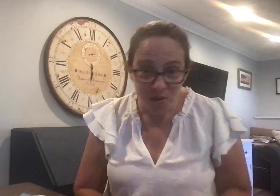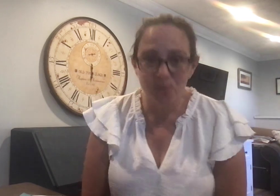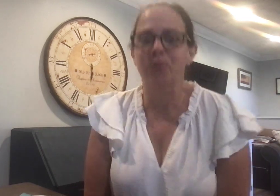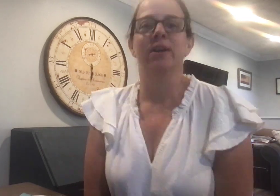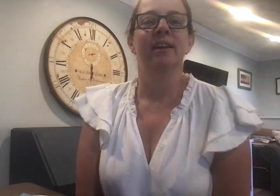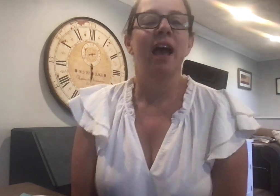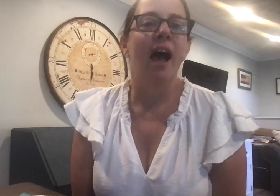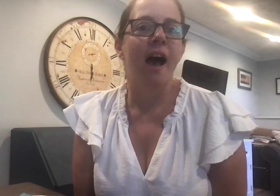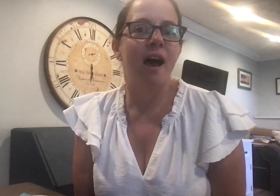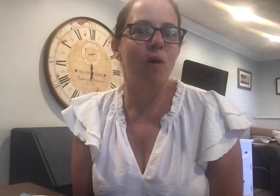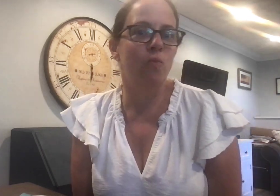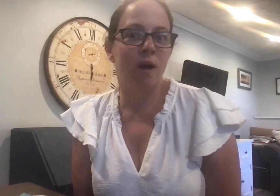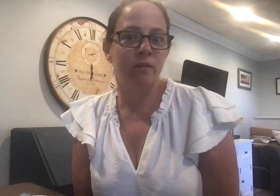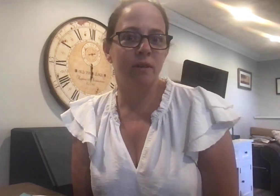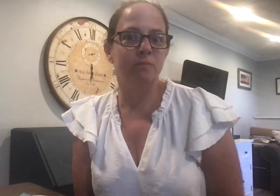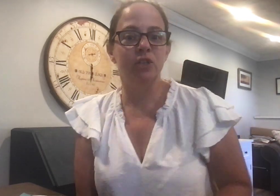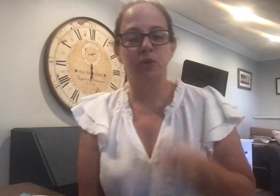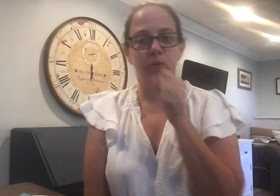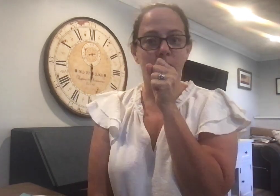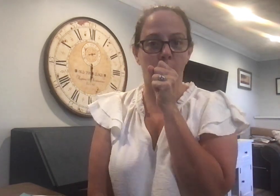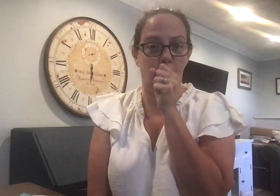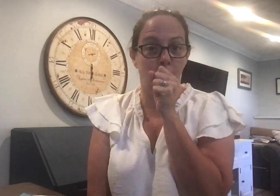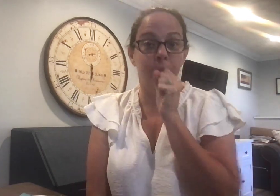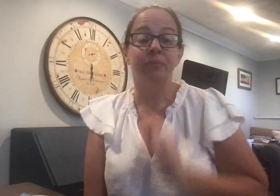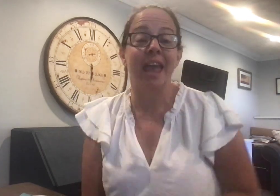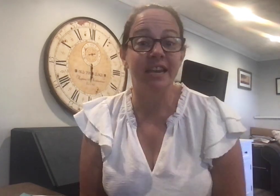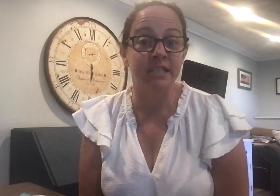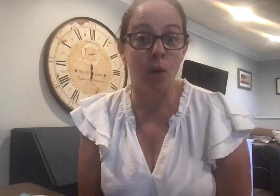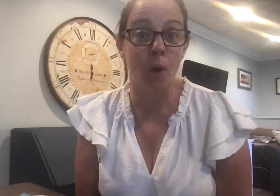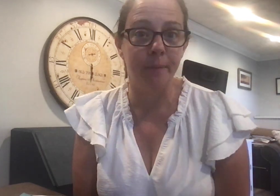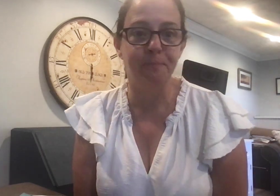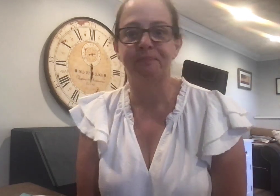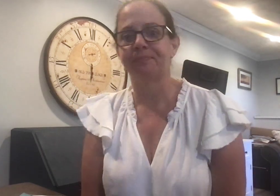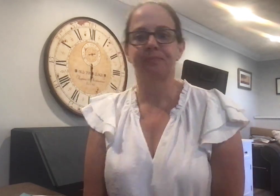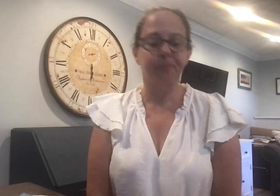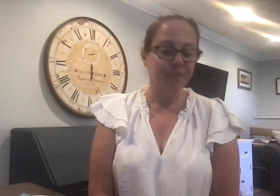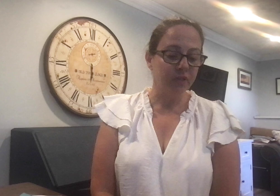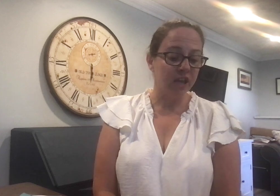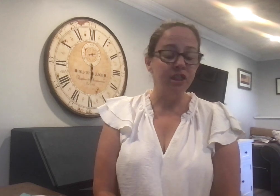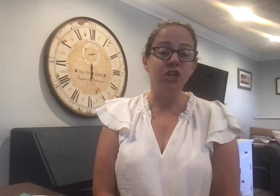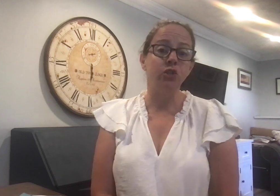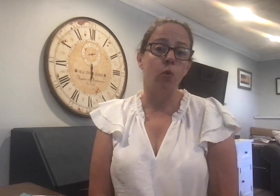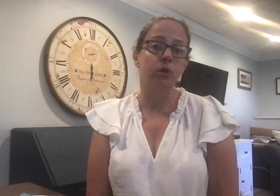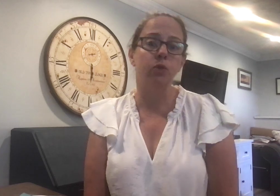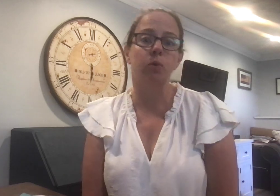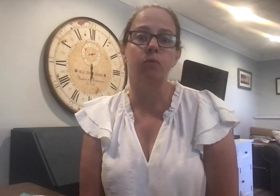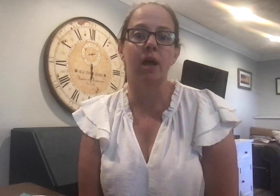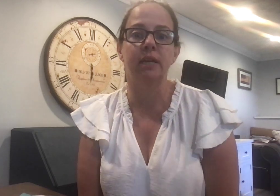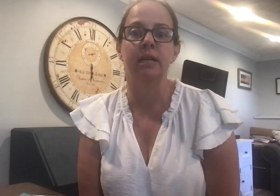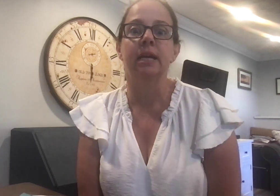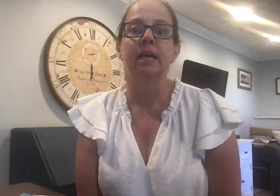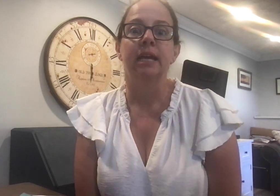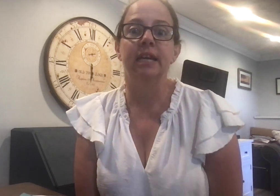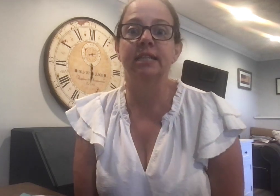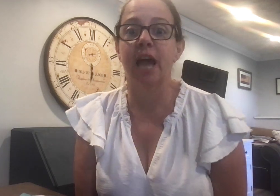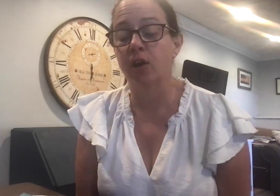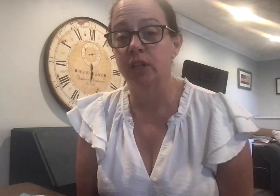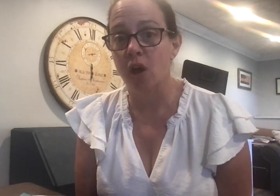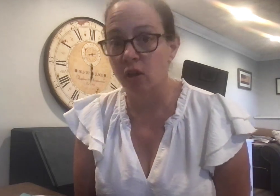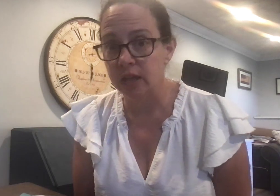Hello! Welcome to ASL 1. This course will run entirely